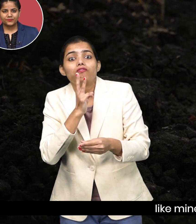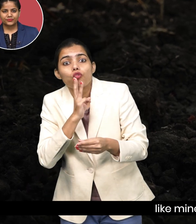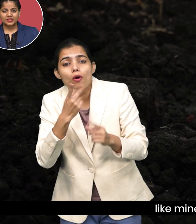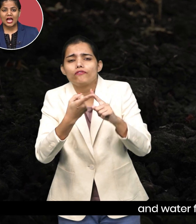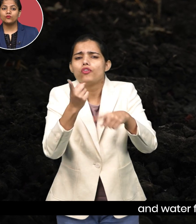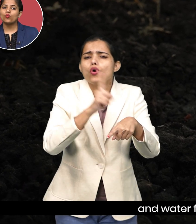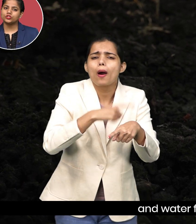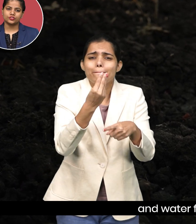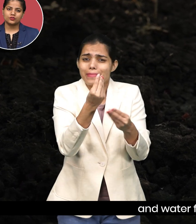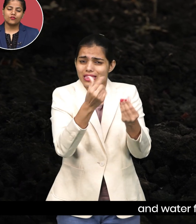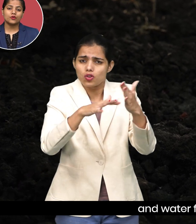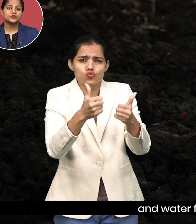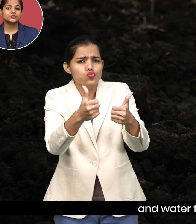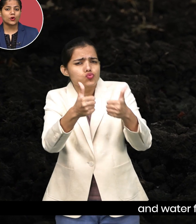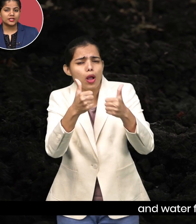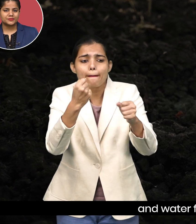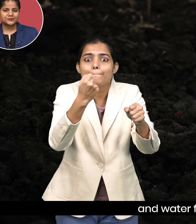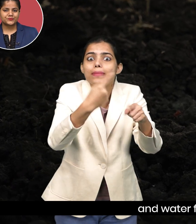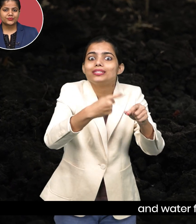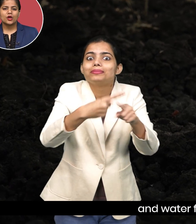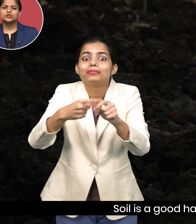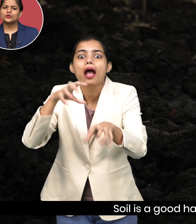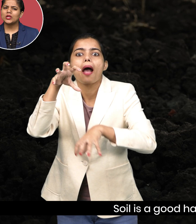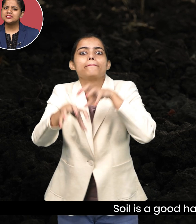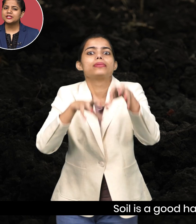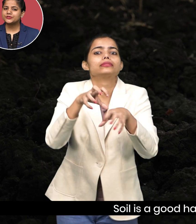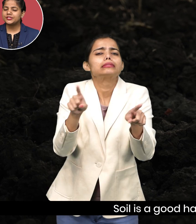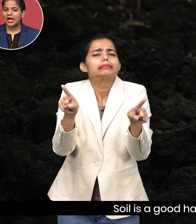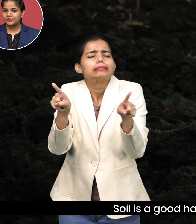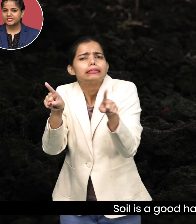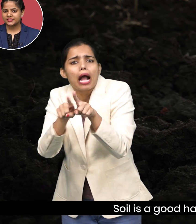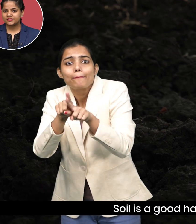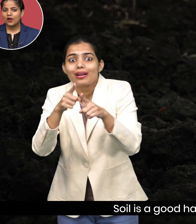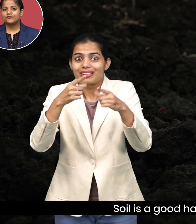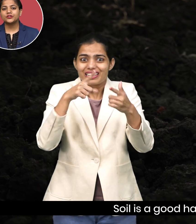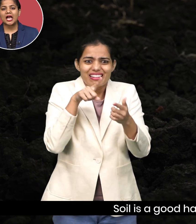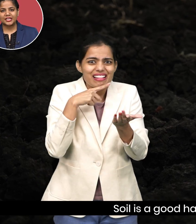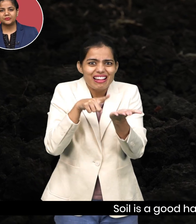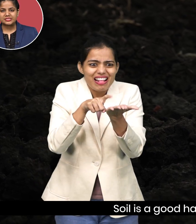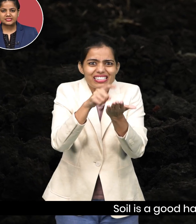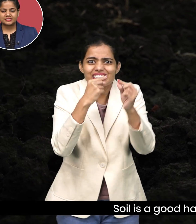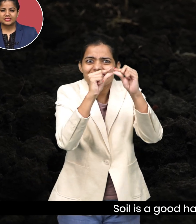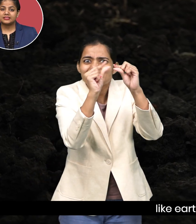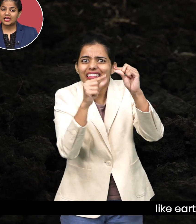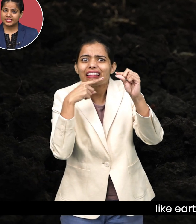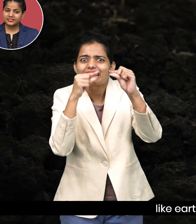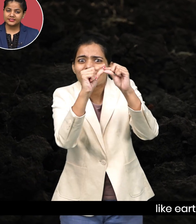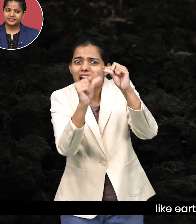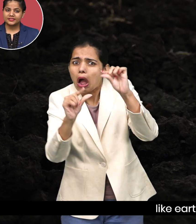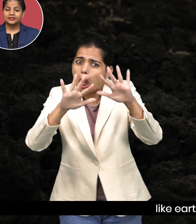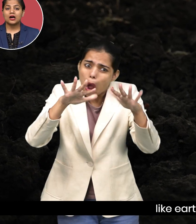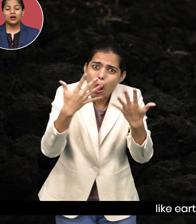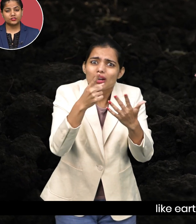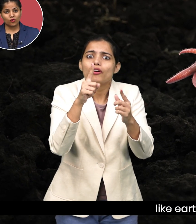salts and water from the soil. Soil is a good habitat for animals